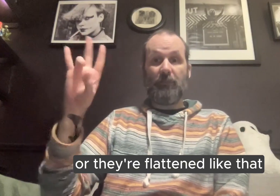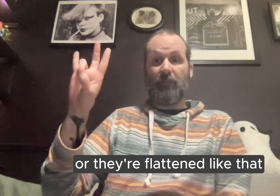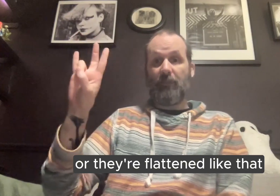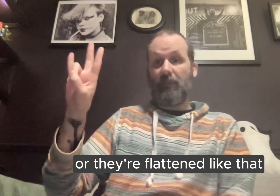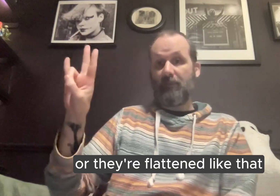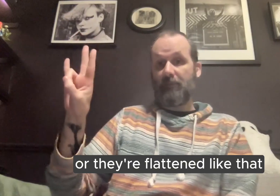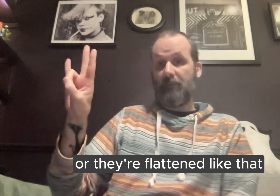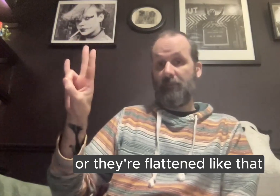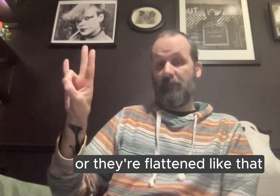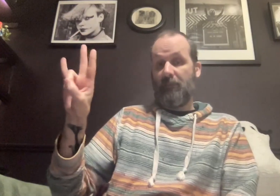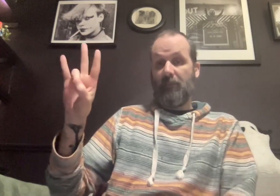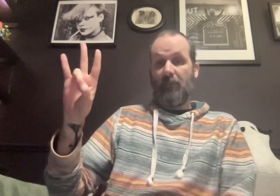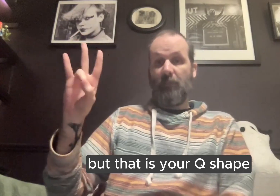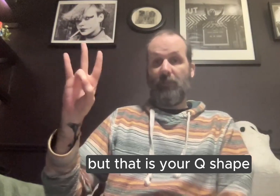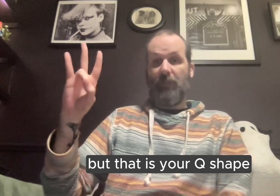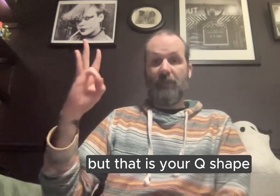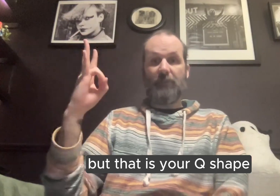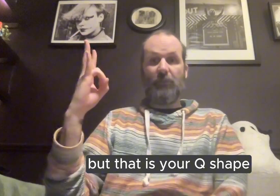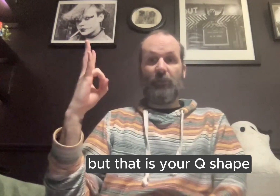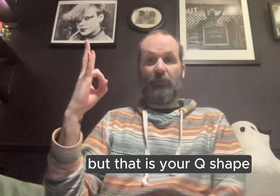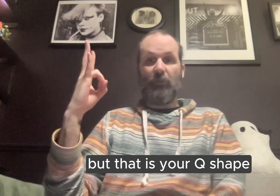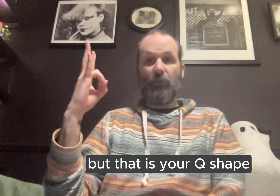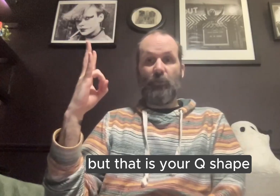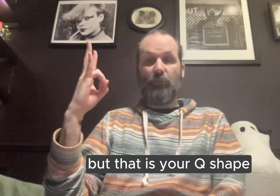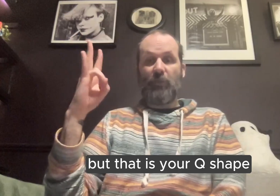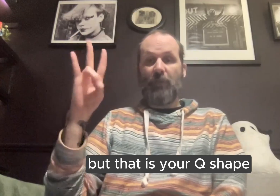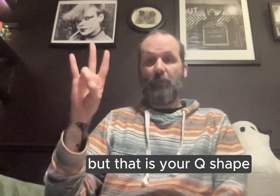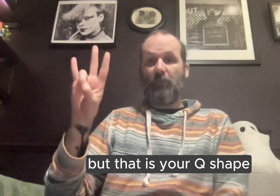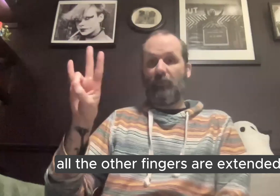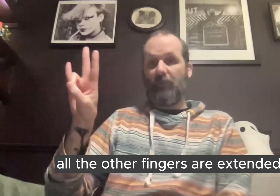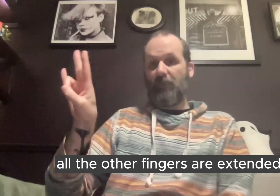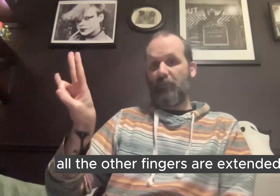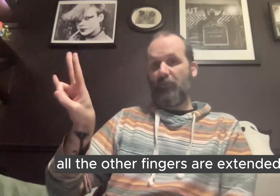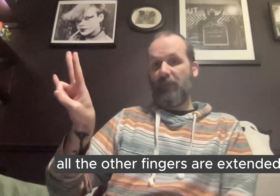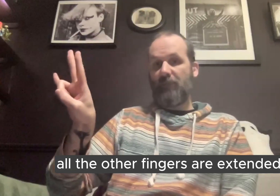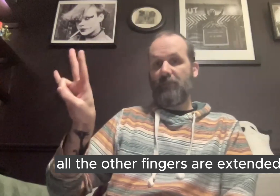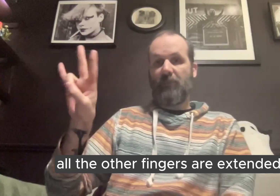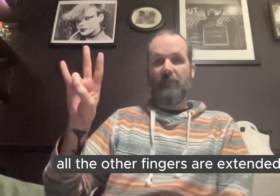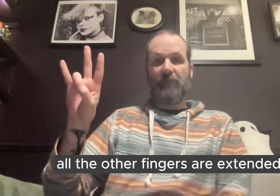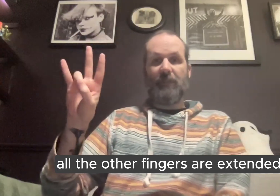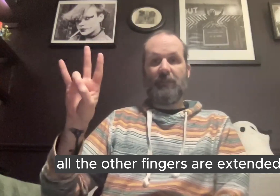like that, but that is your Q shape. All the other fingers are extended.